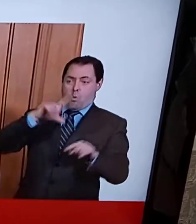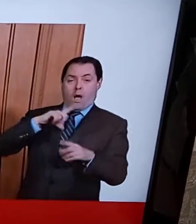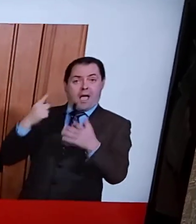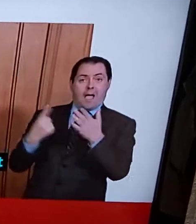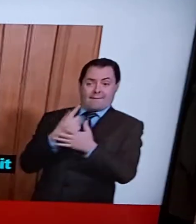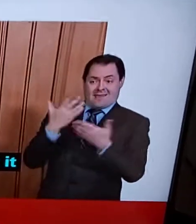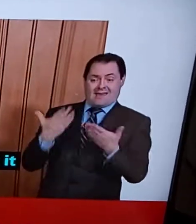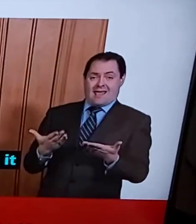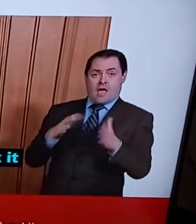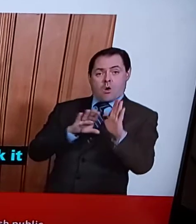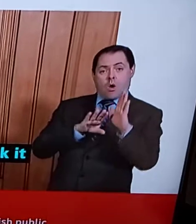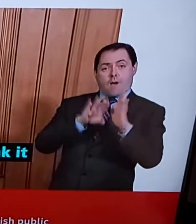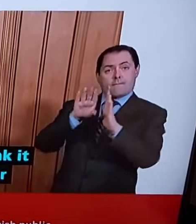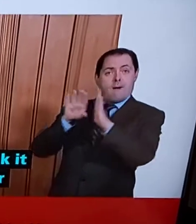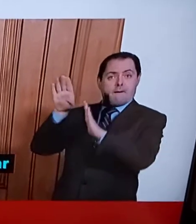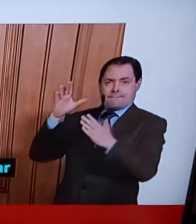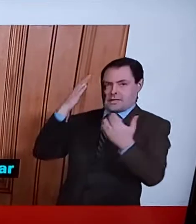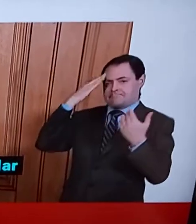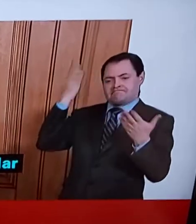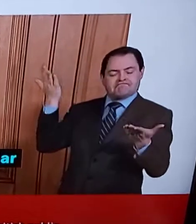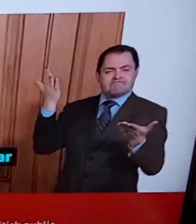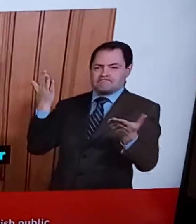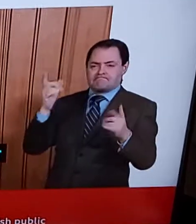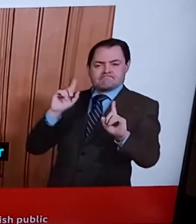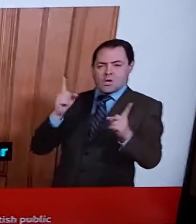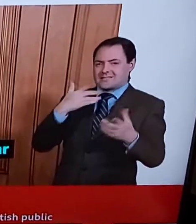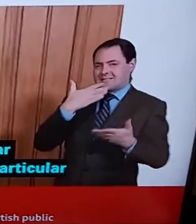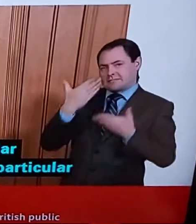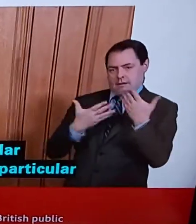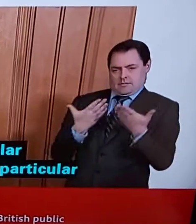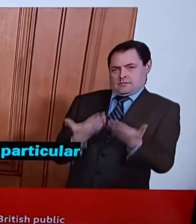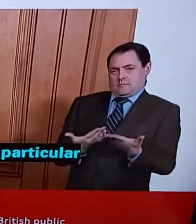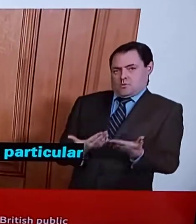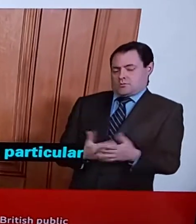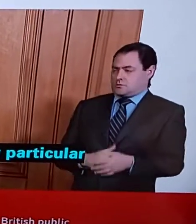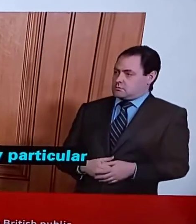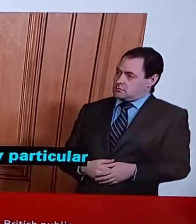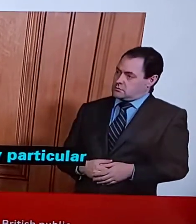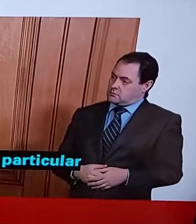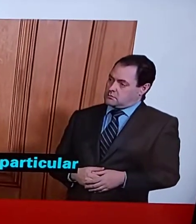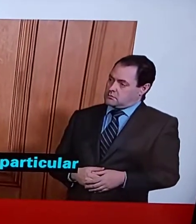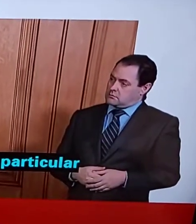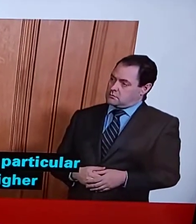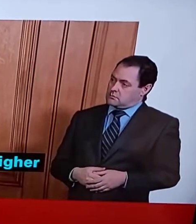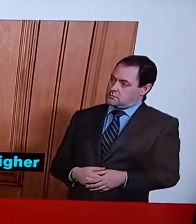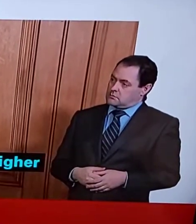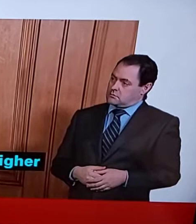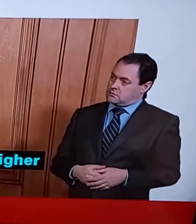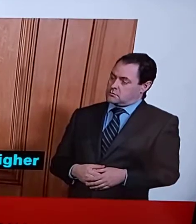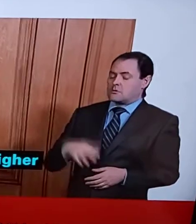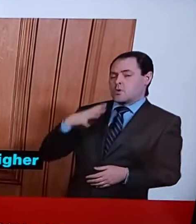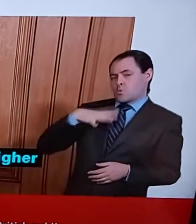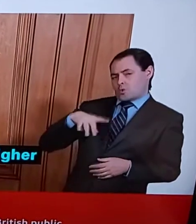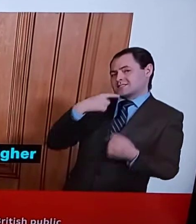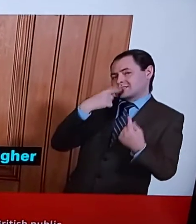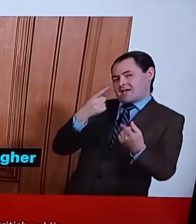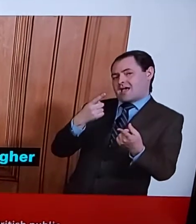to why any particular part of the country has a higher rate at any one time. I would say that